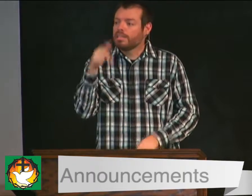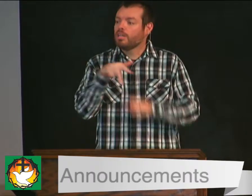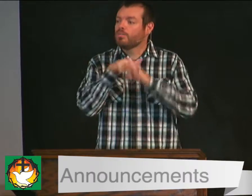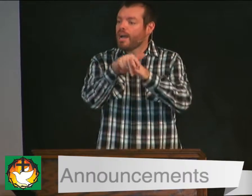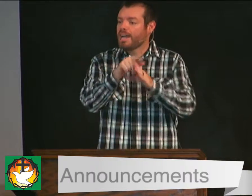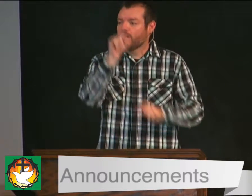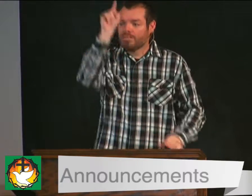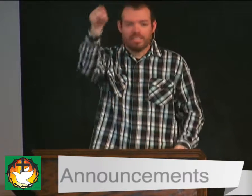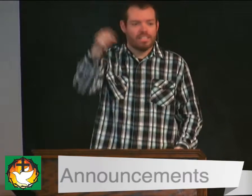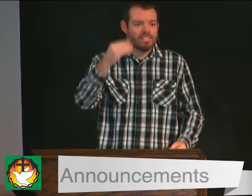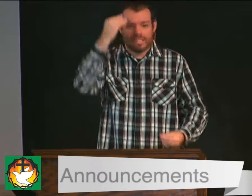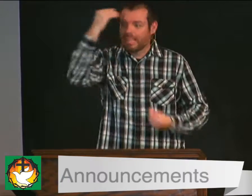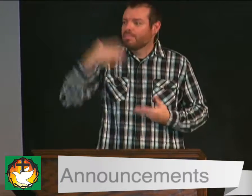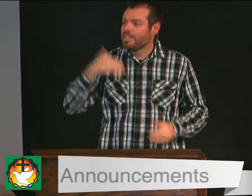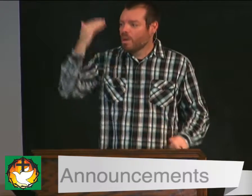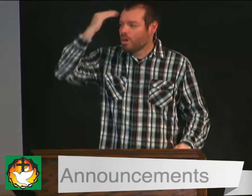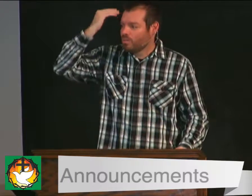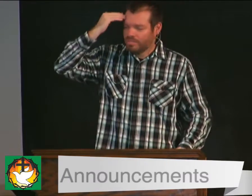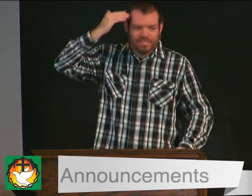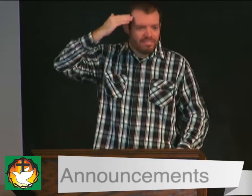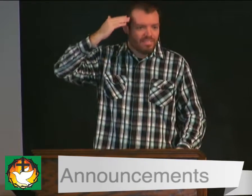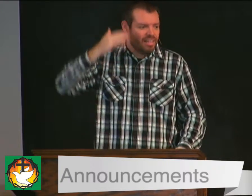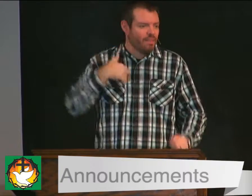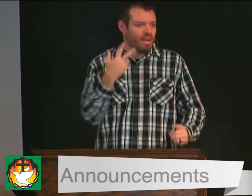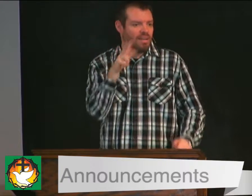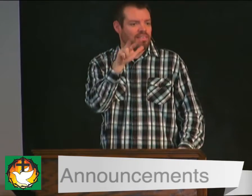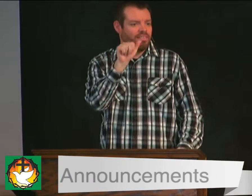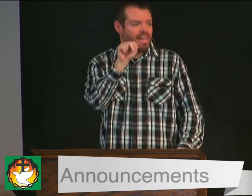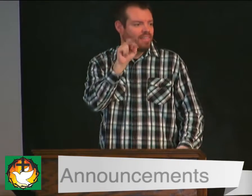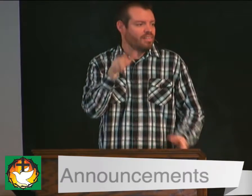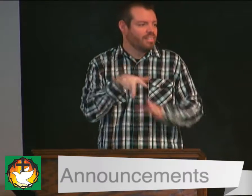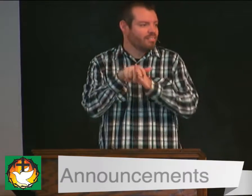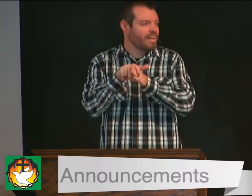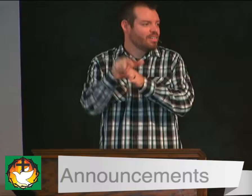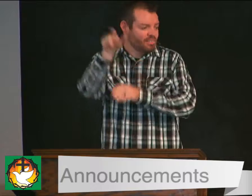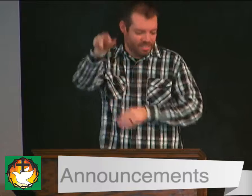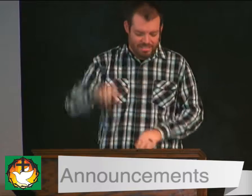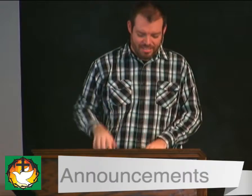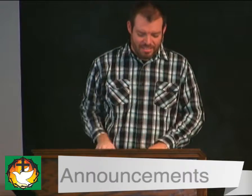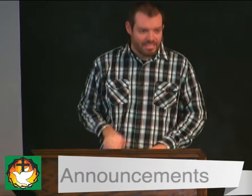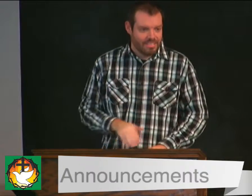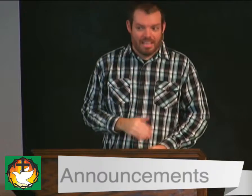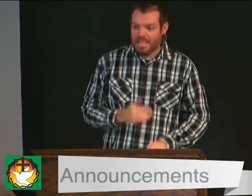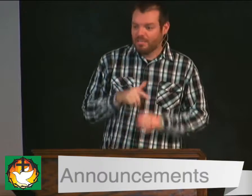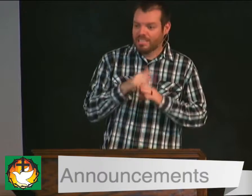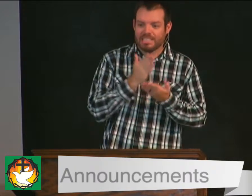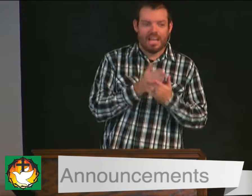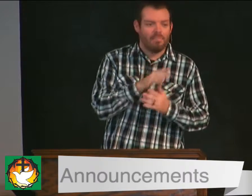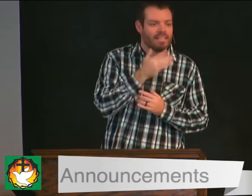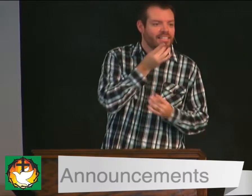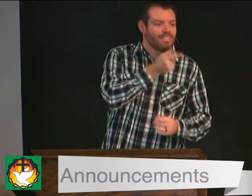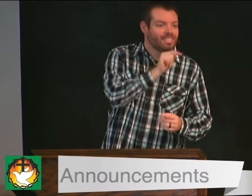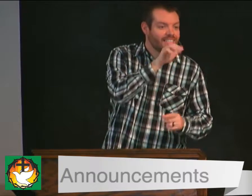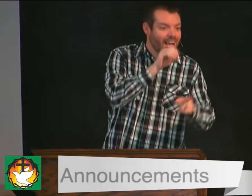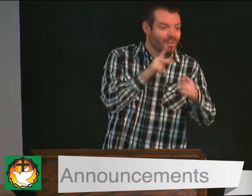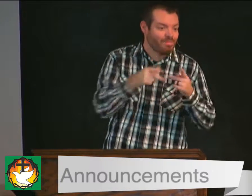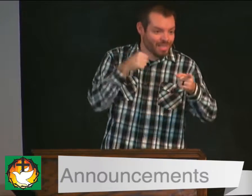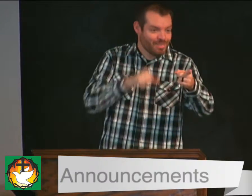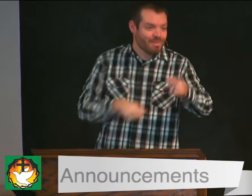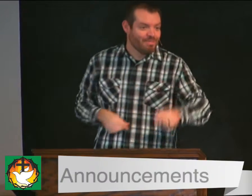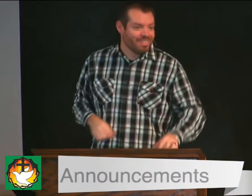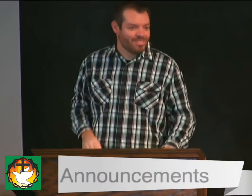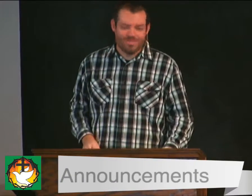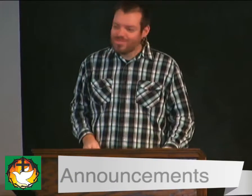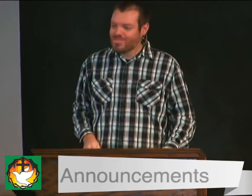So if you need a ride over there, just let me know. And we'll have the van ready to ride over there. And we're going to stop at that delicious taco